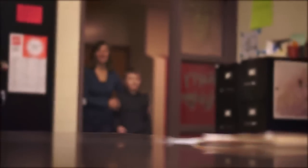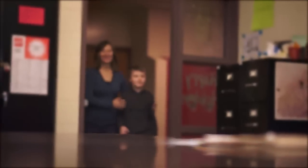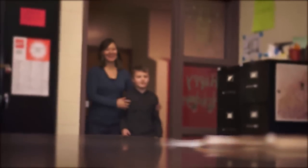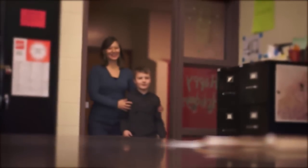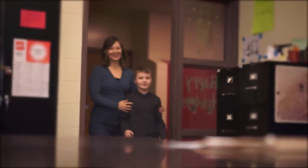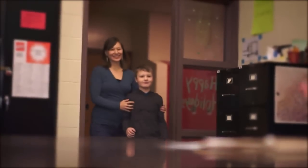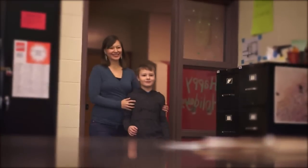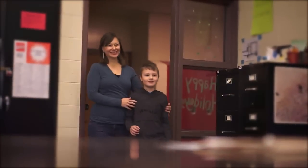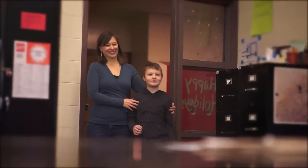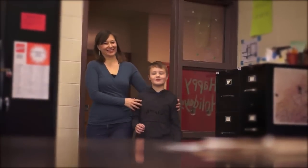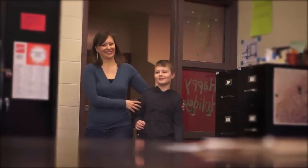Hello, come in and have a seat.